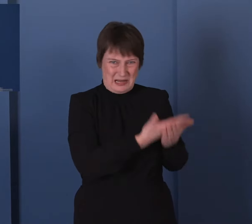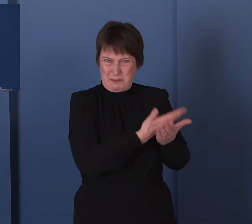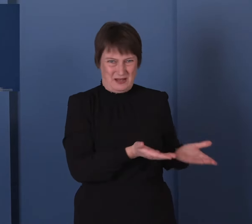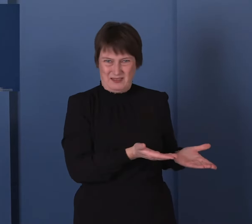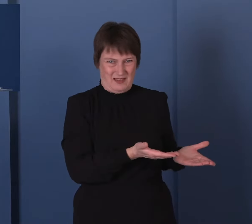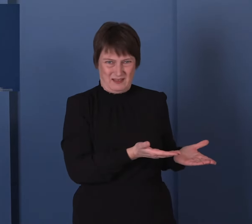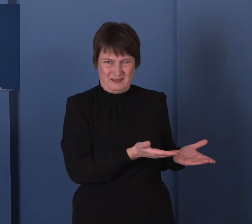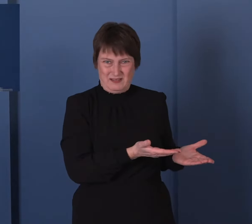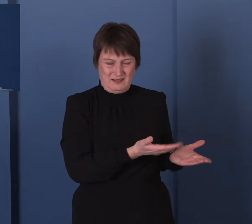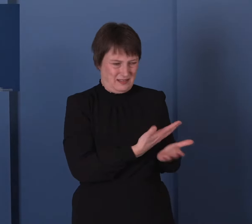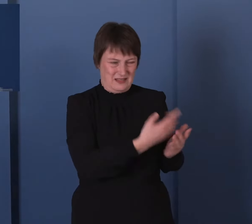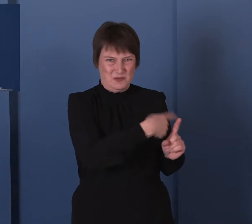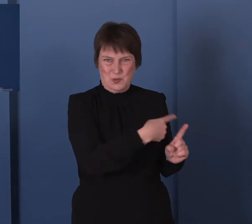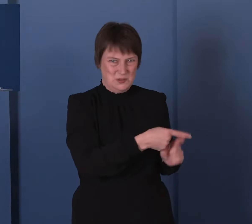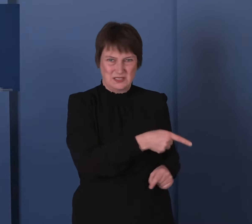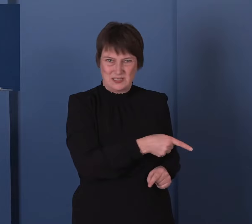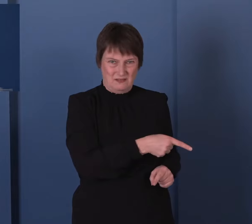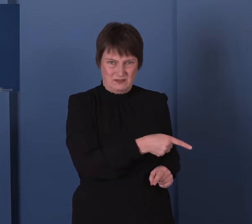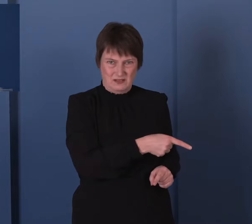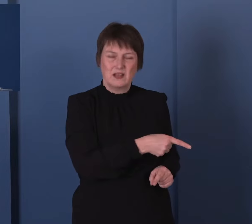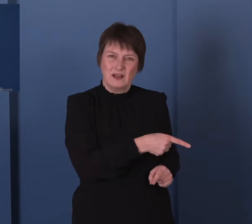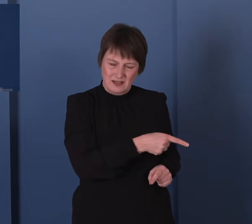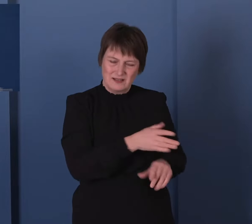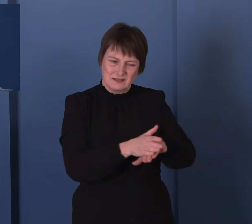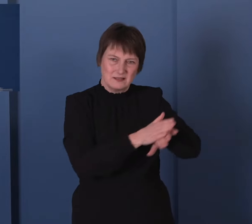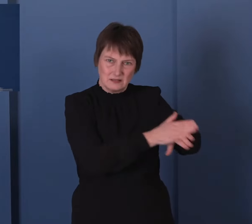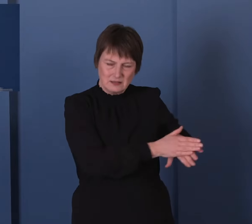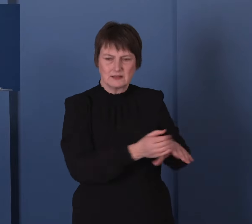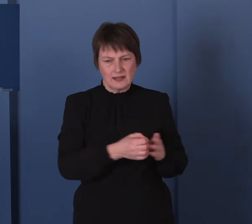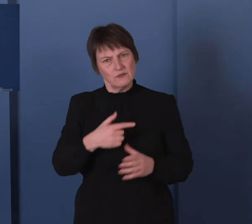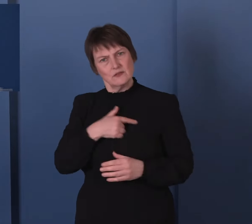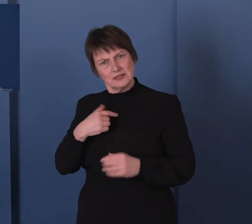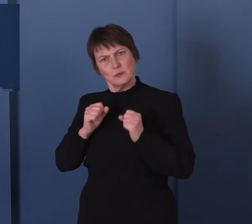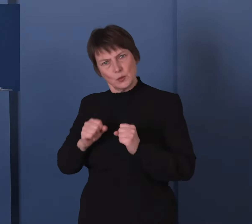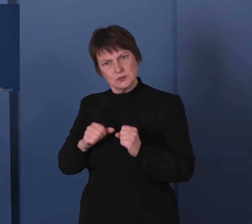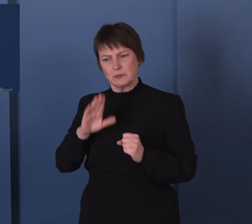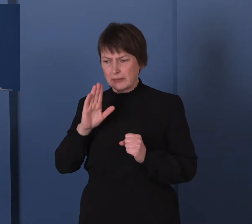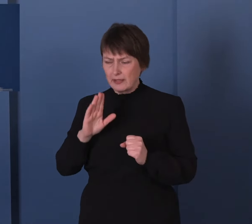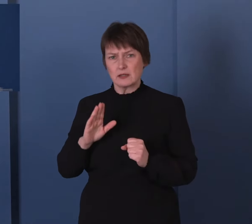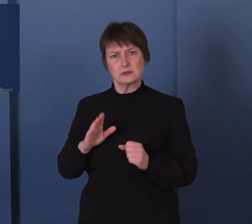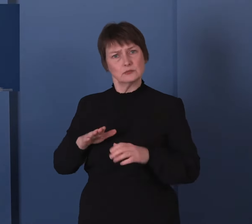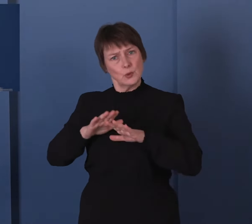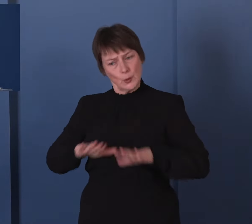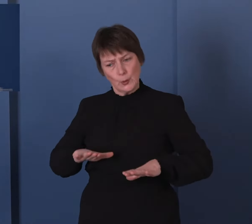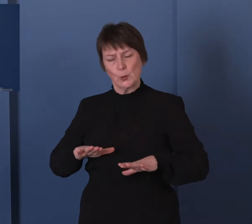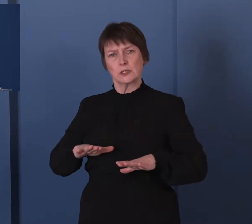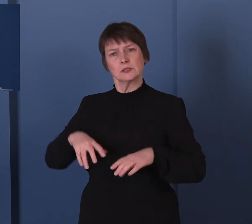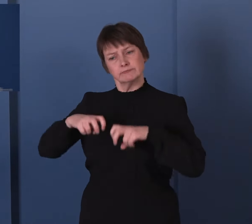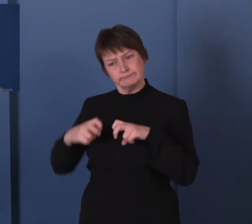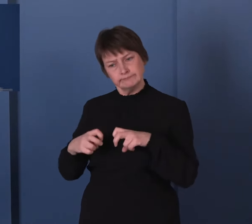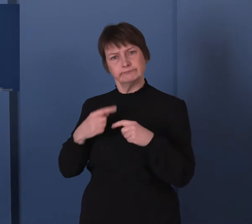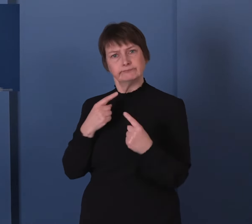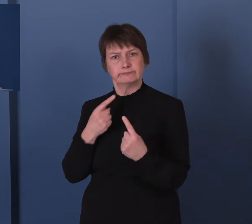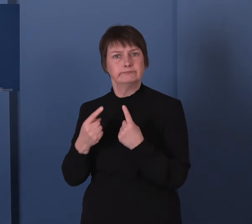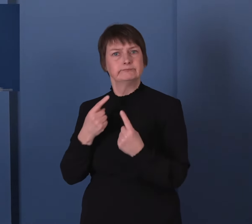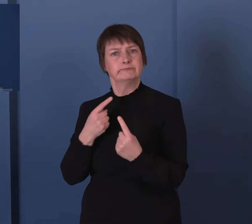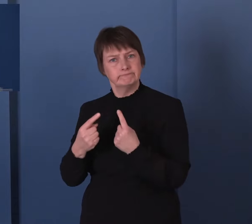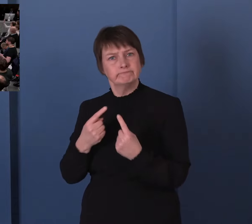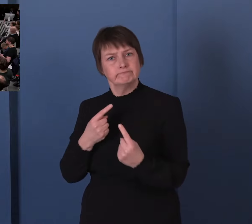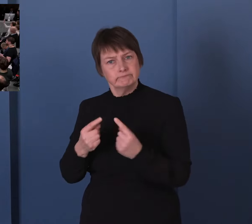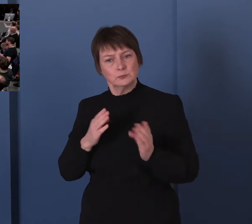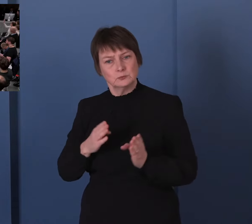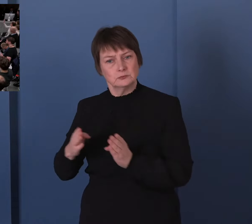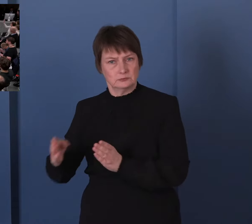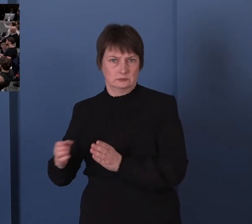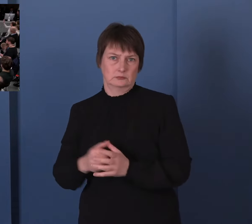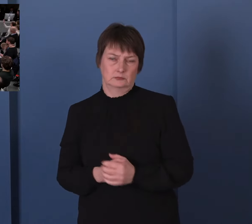to a more reasonable way of discussion with each other. And that's not possible while things are burning, literally. Yes, we'll do